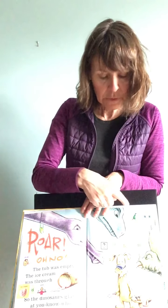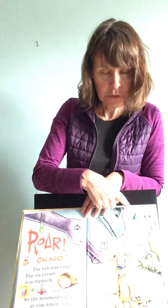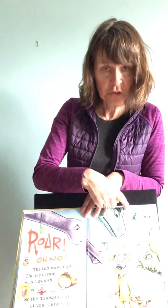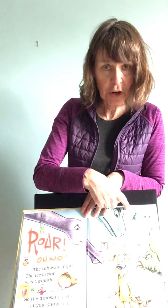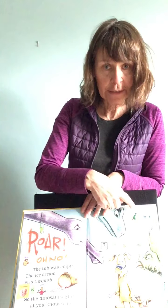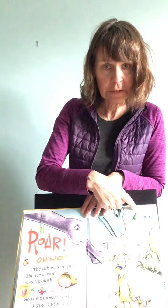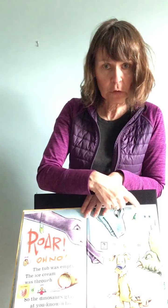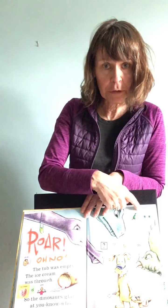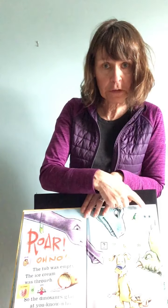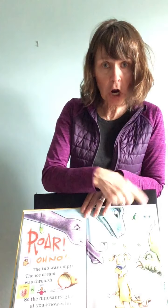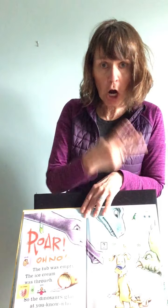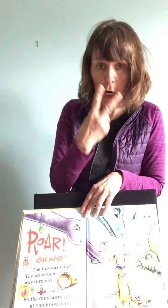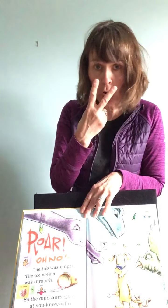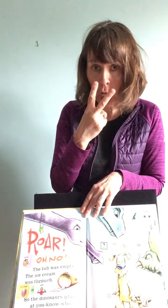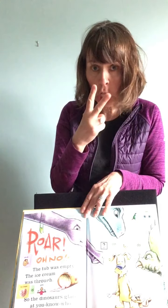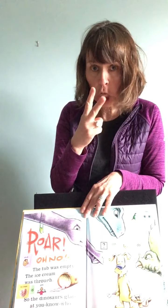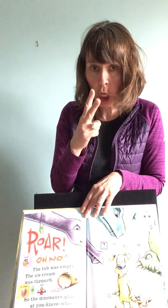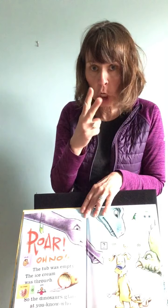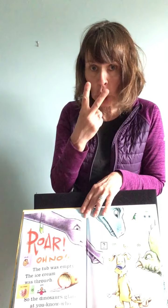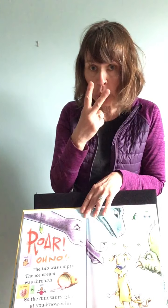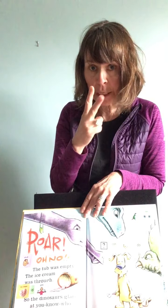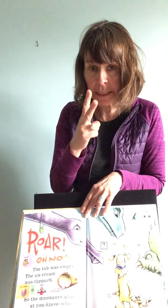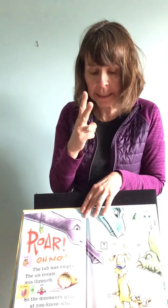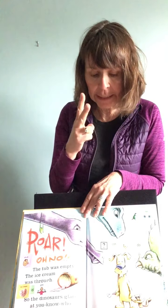The dinosaurs are looking.